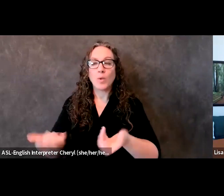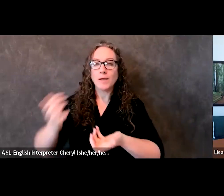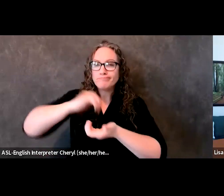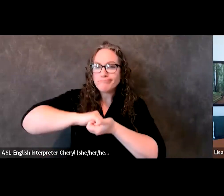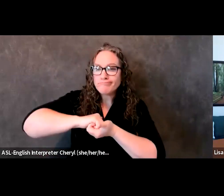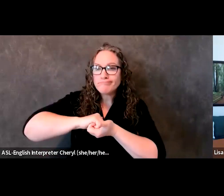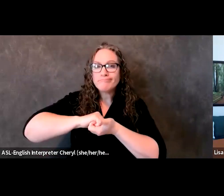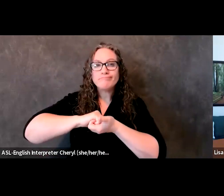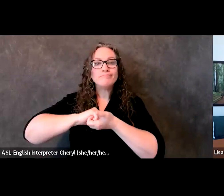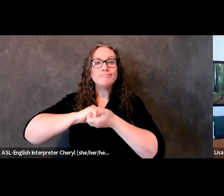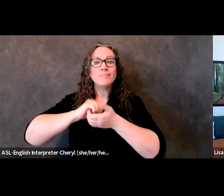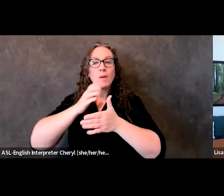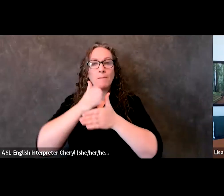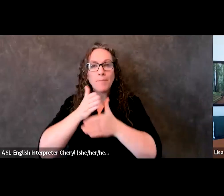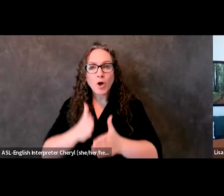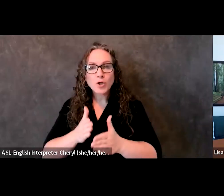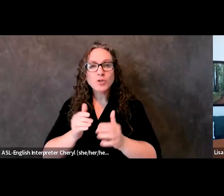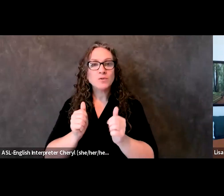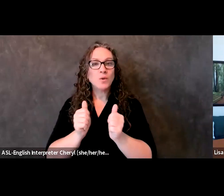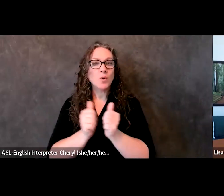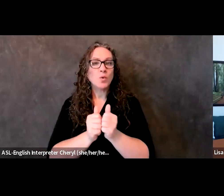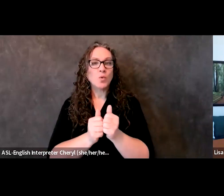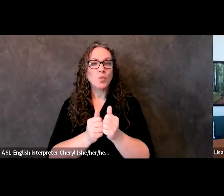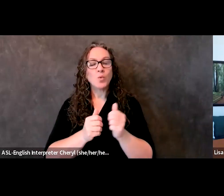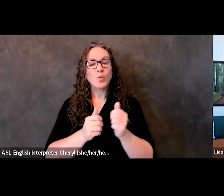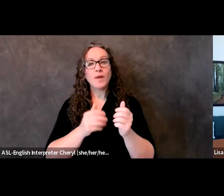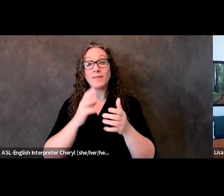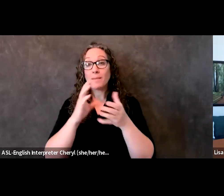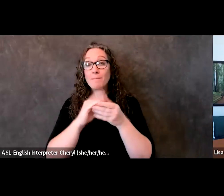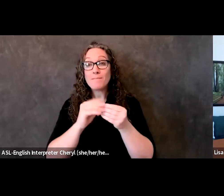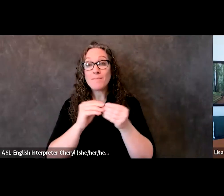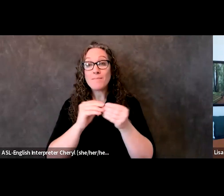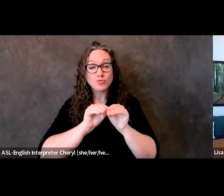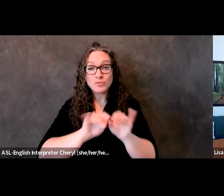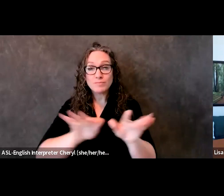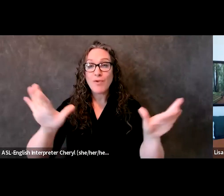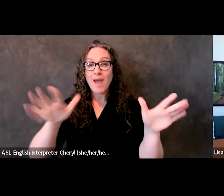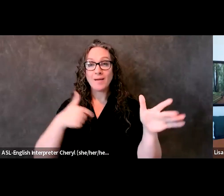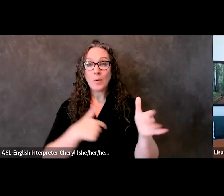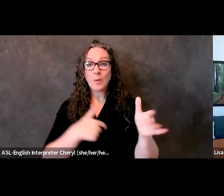in partnership with trusted messengers and the whole community.